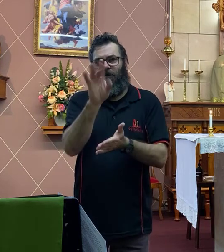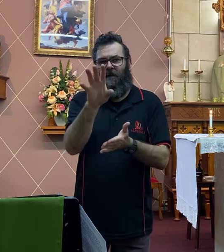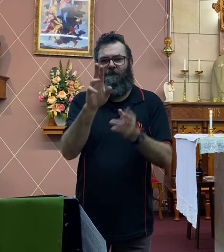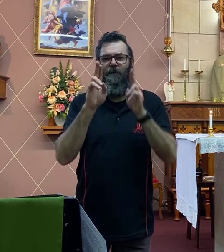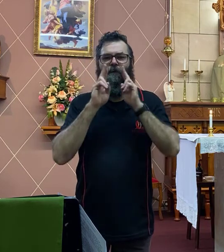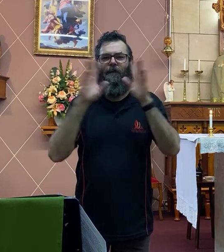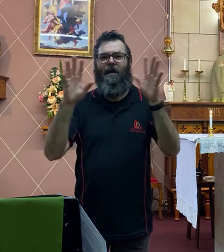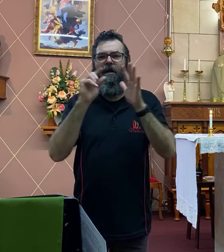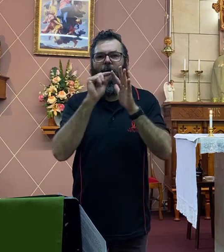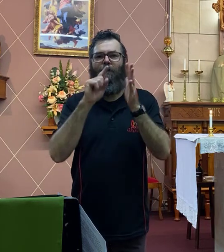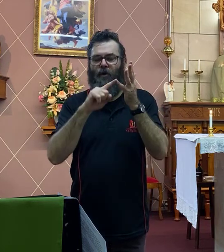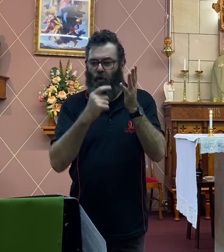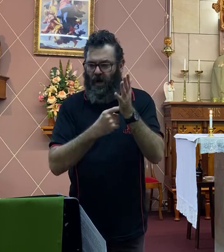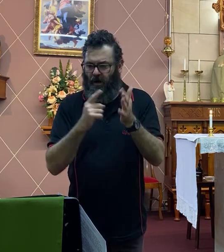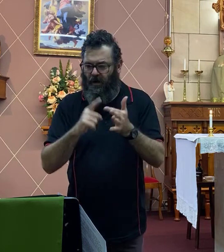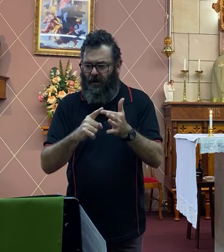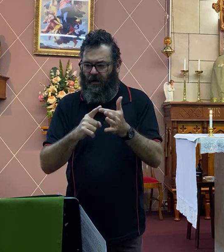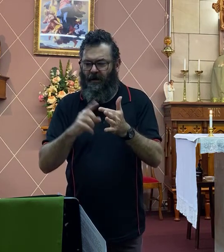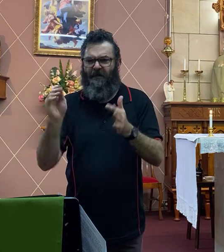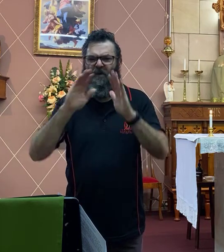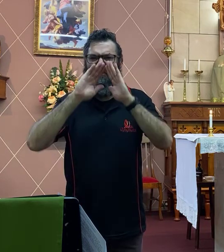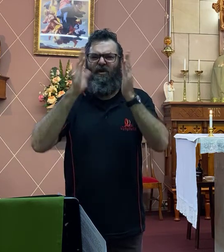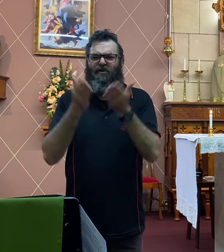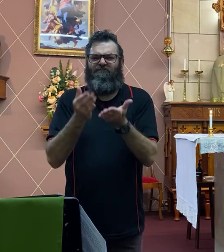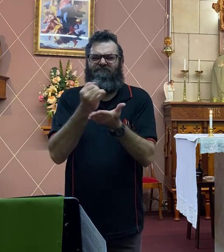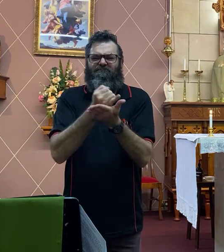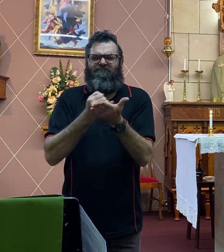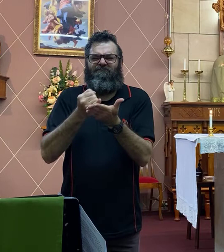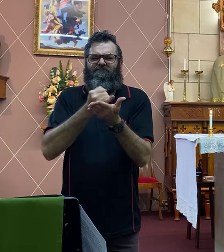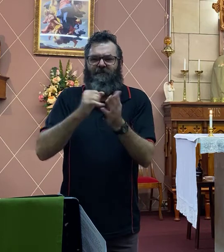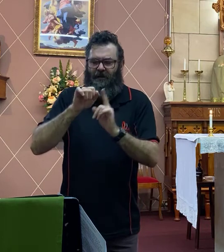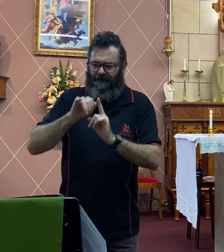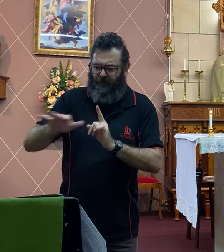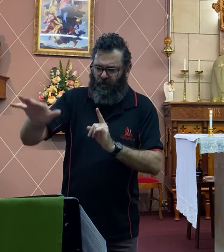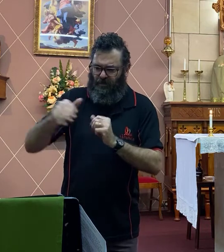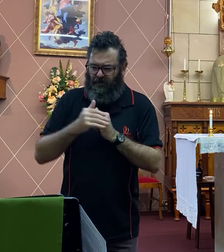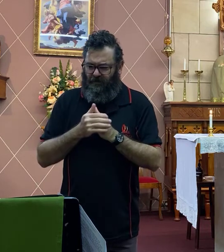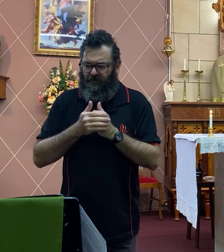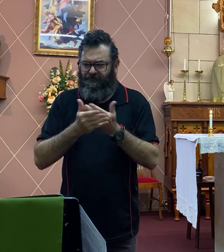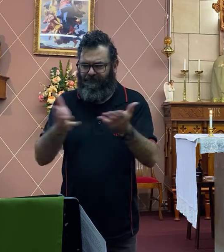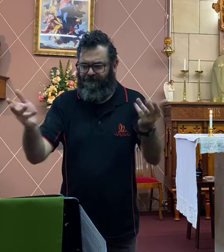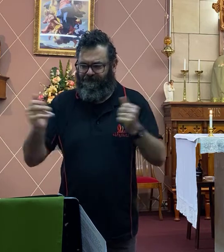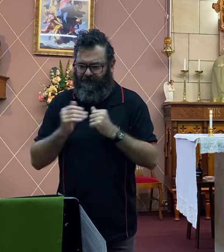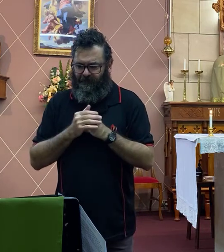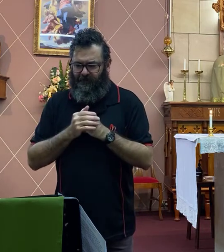And keep yourself pure from the world's evil influence.